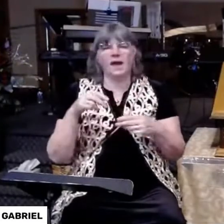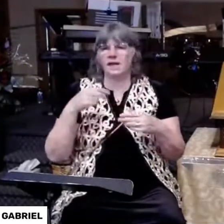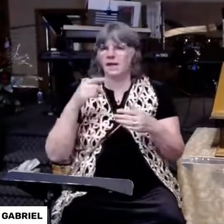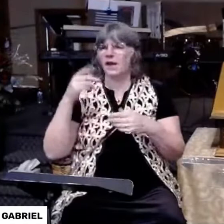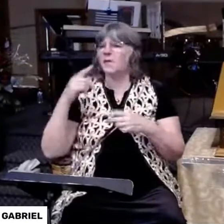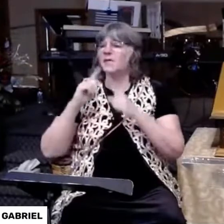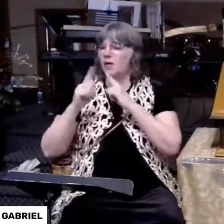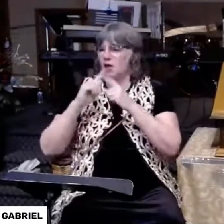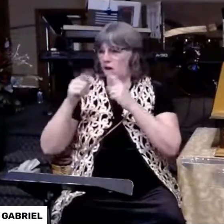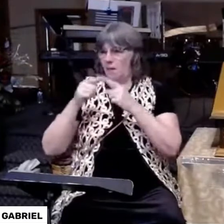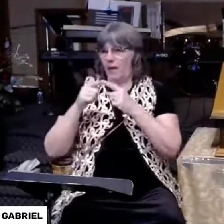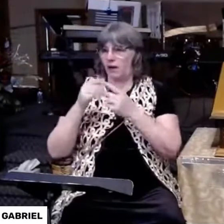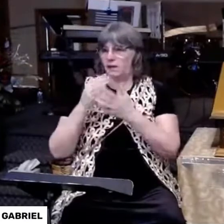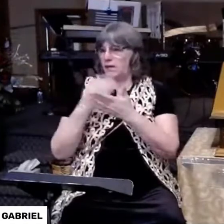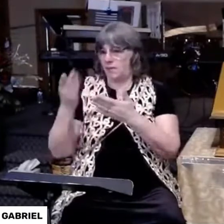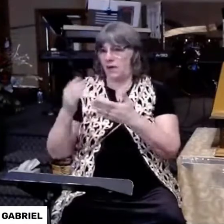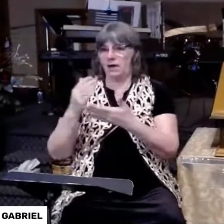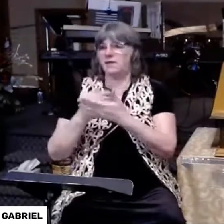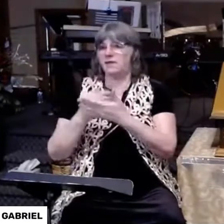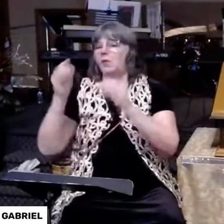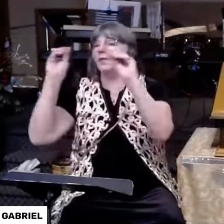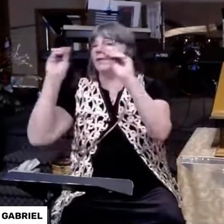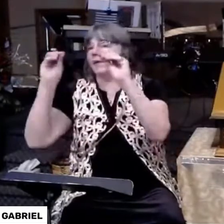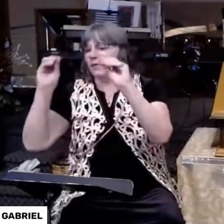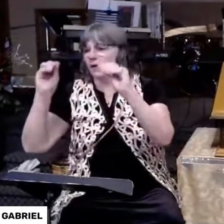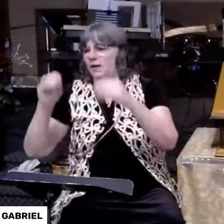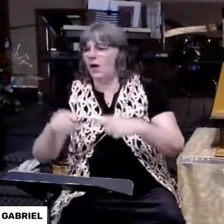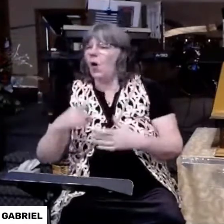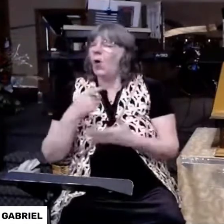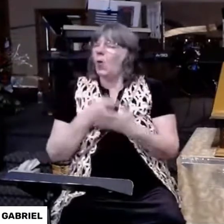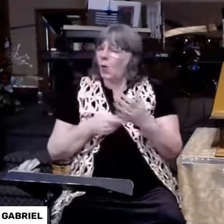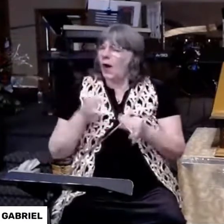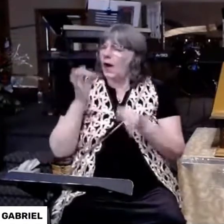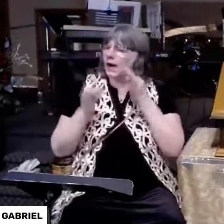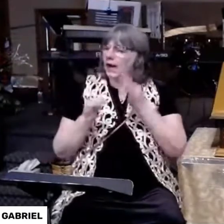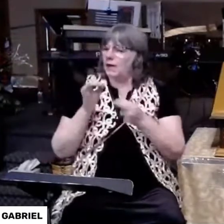"What if Yeshua meant exactly what he said?"